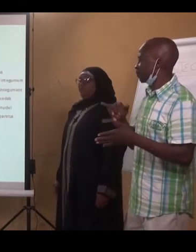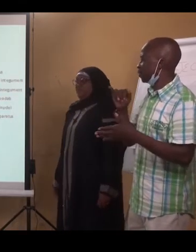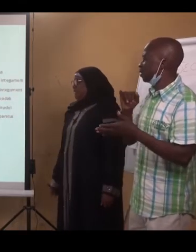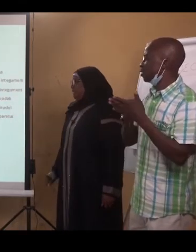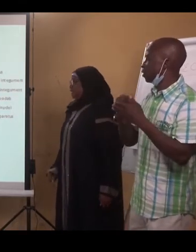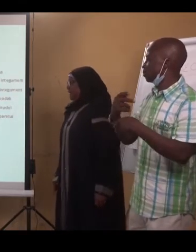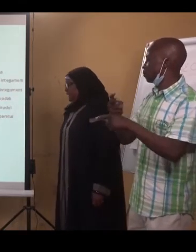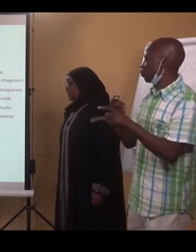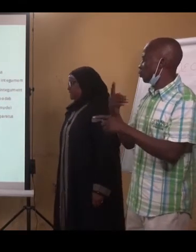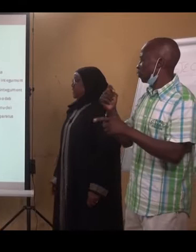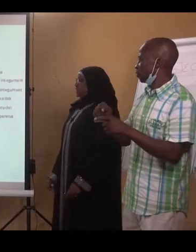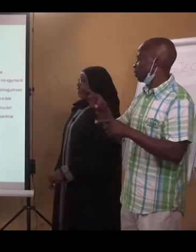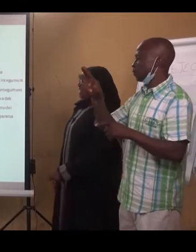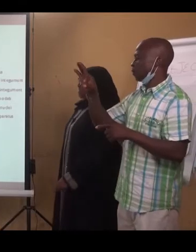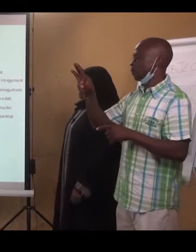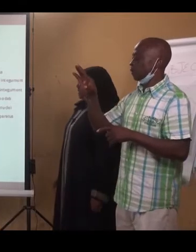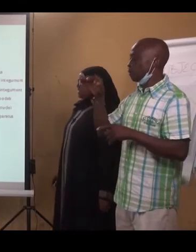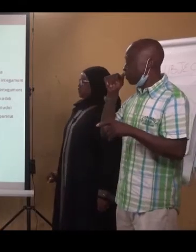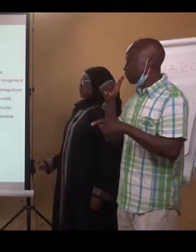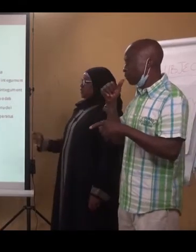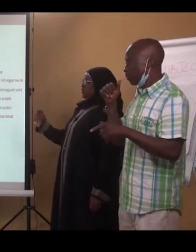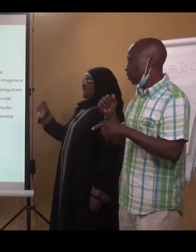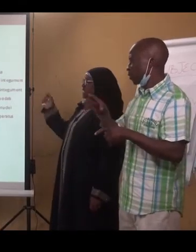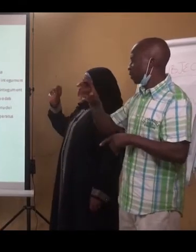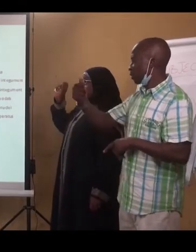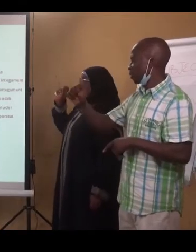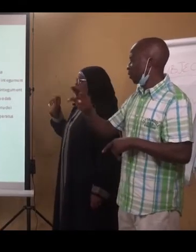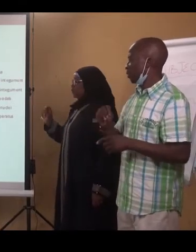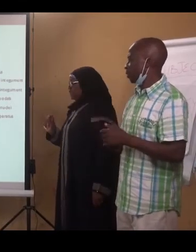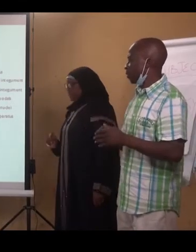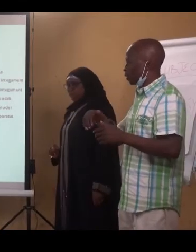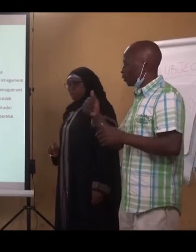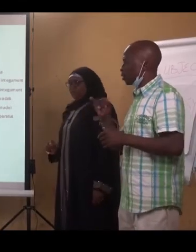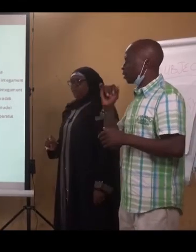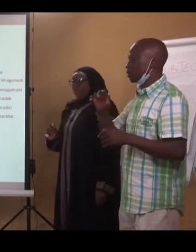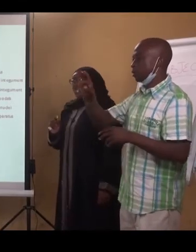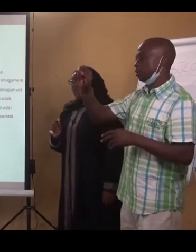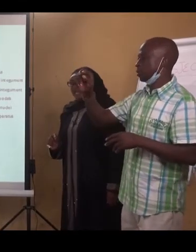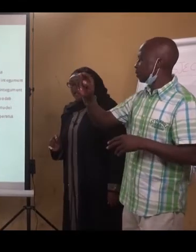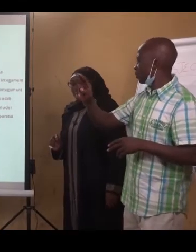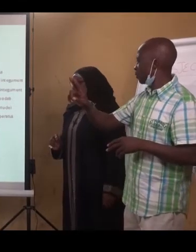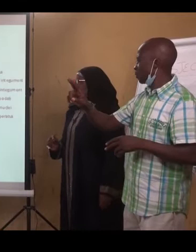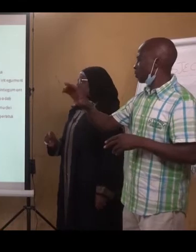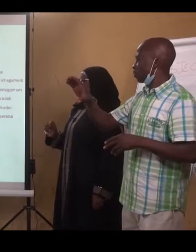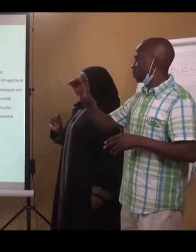female gamete. Then we have another structure known as the nucellus. The nucellus is a